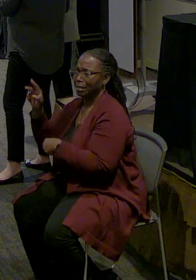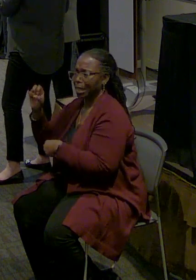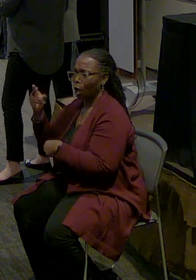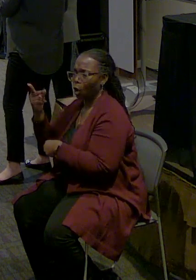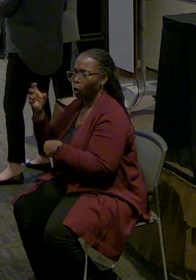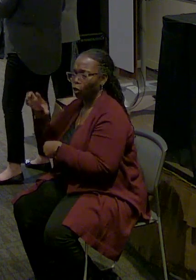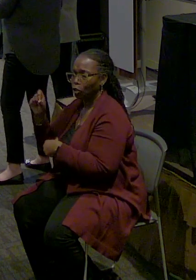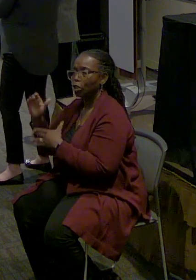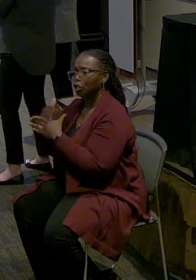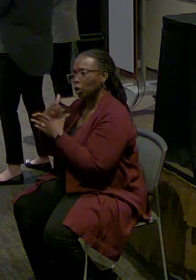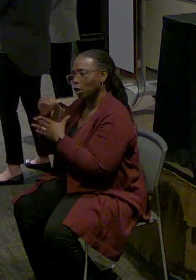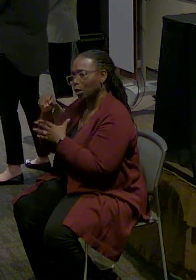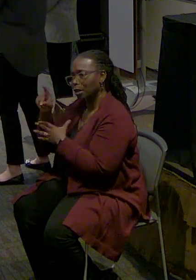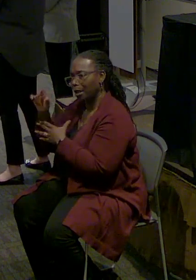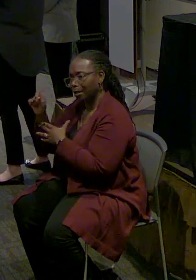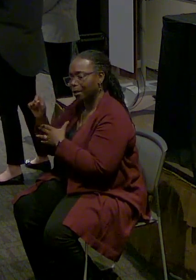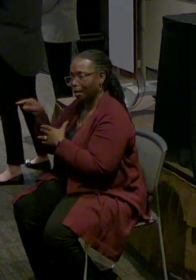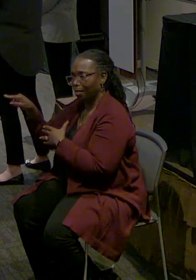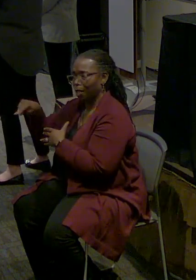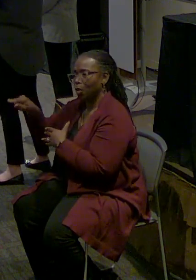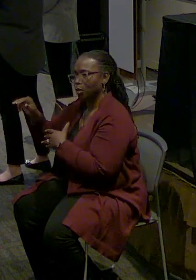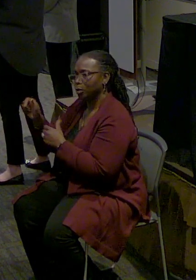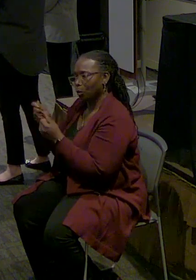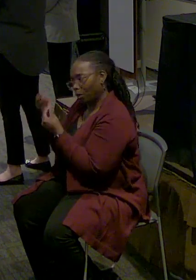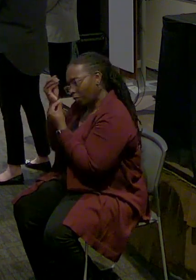importance of sharing your data there as well?